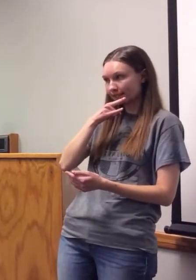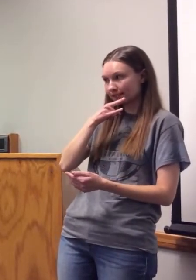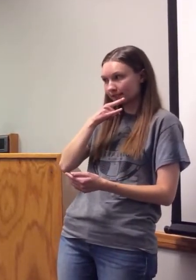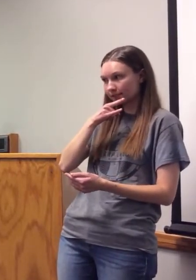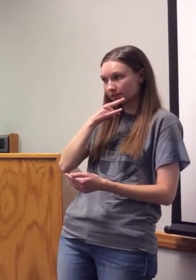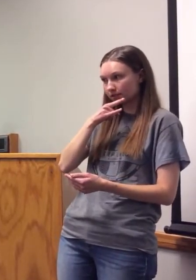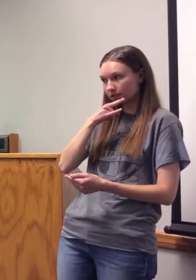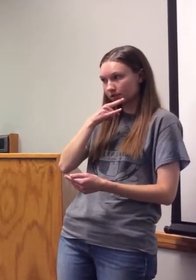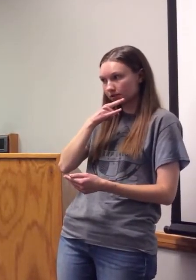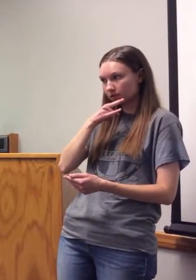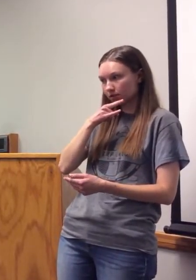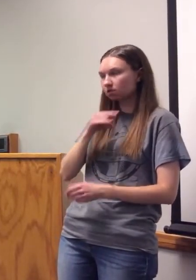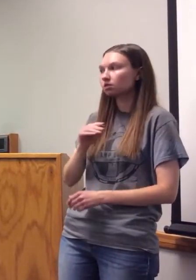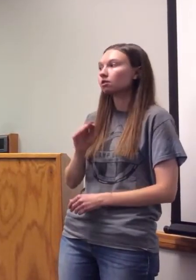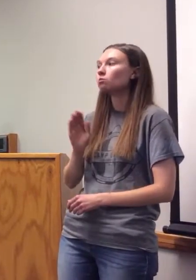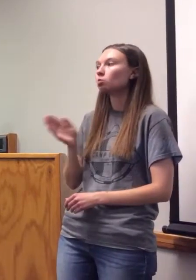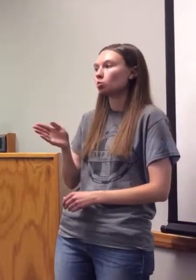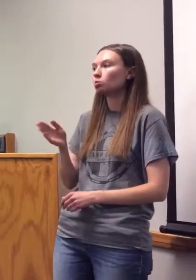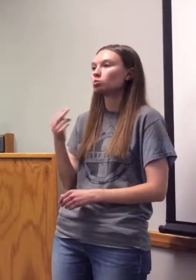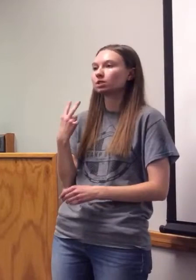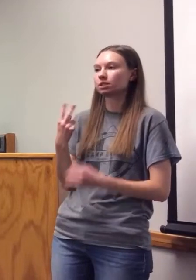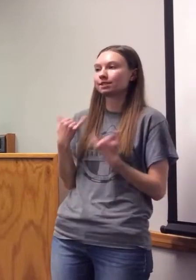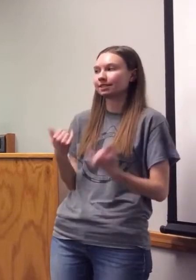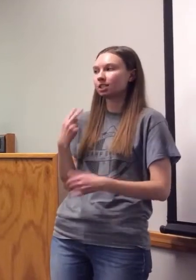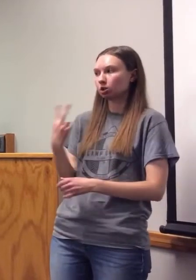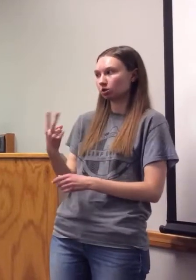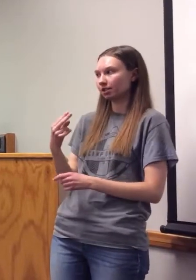So Joan, we're gonna go to a video clip real quick.